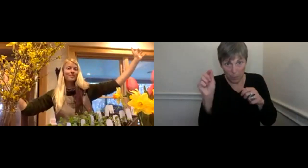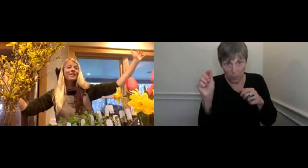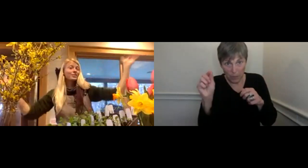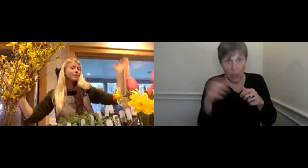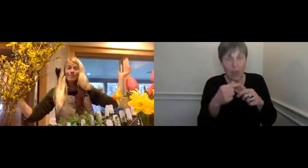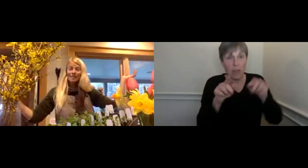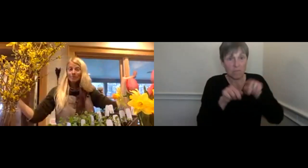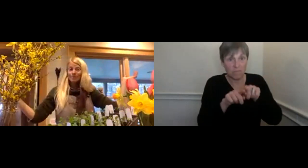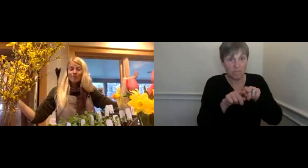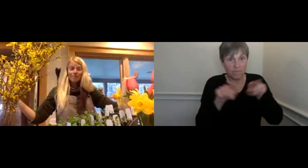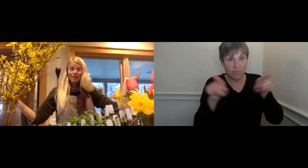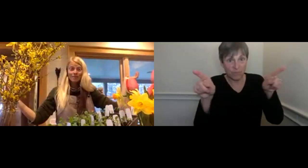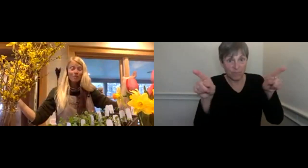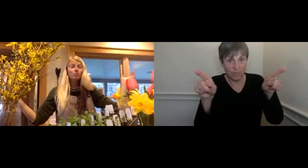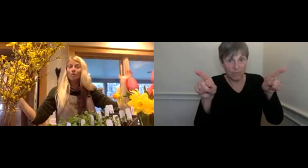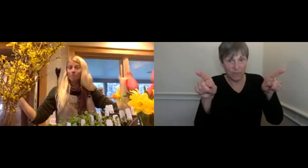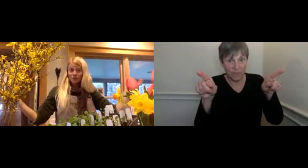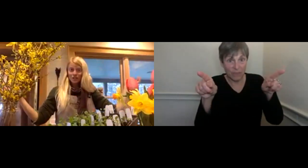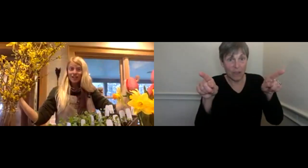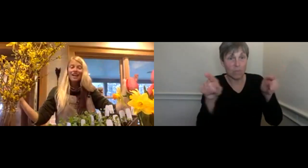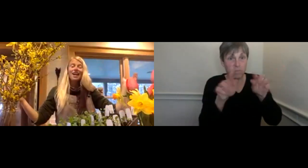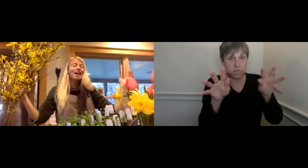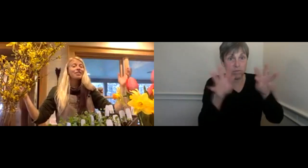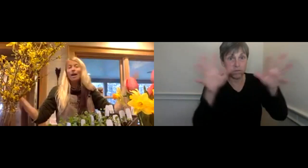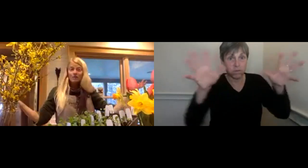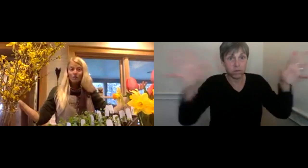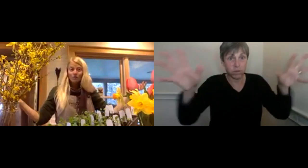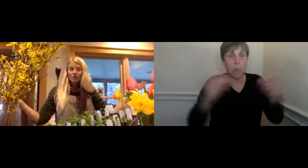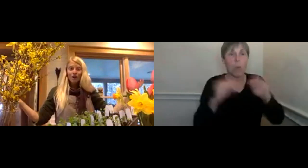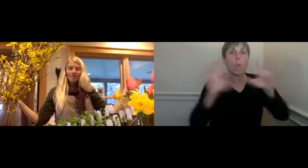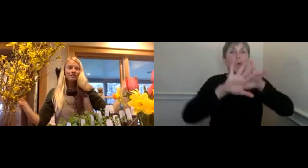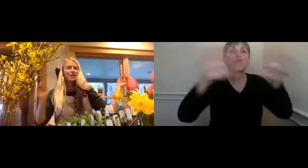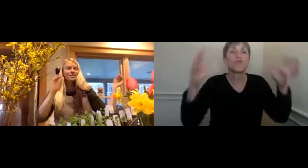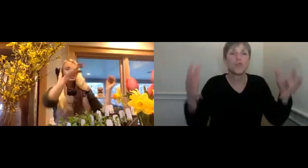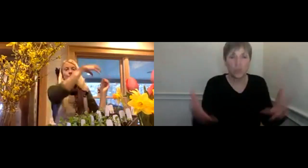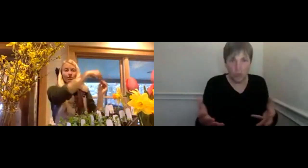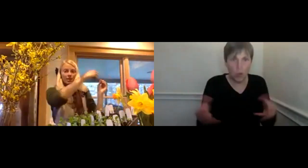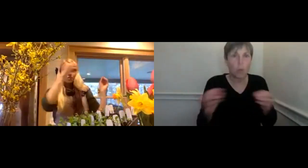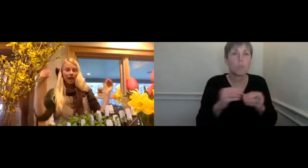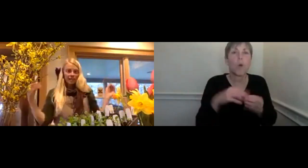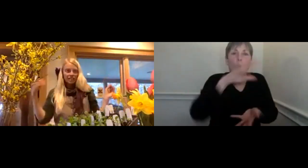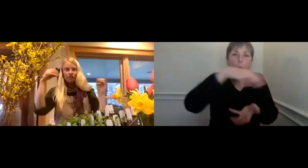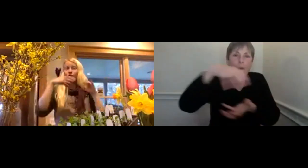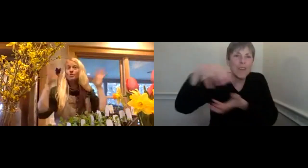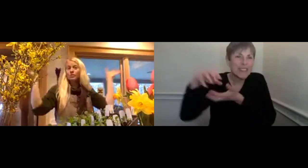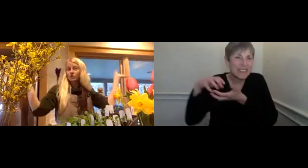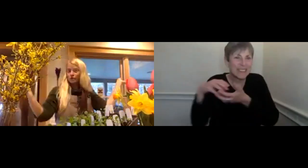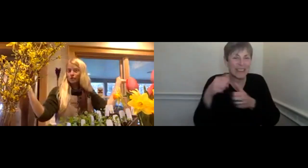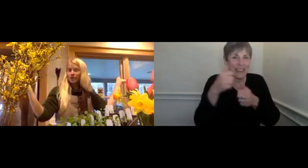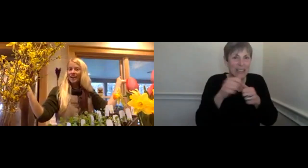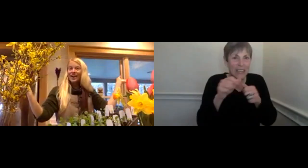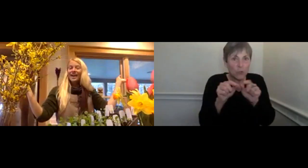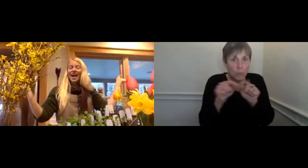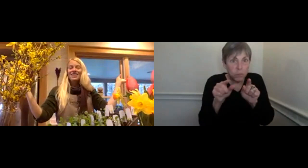out. So it makes basil much more bushy and that much more for you to harvest, because then you can pinch back each of those